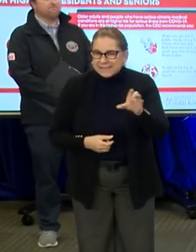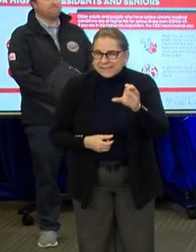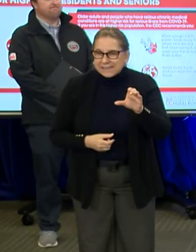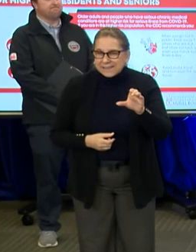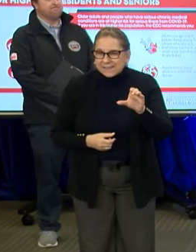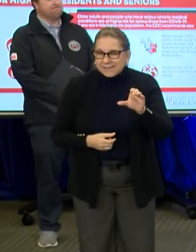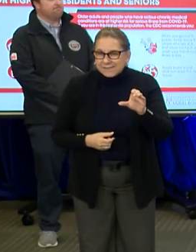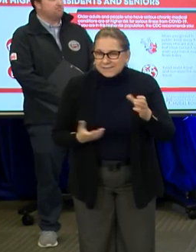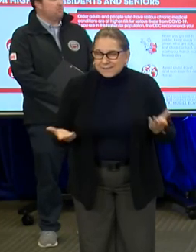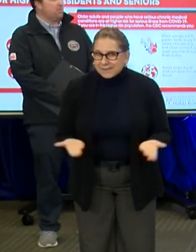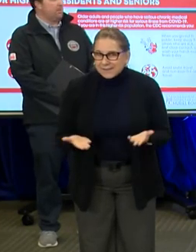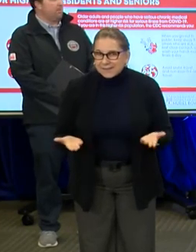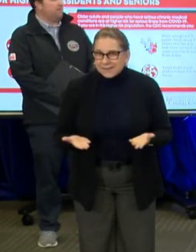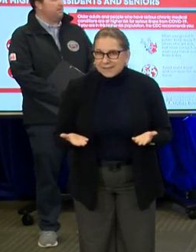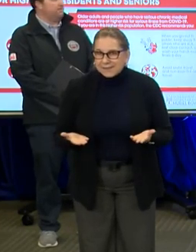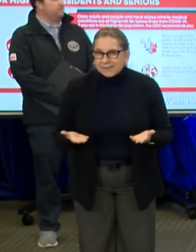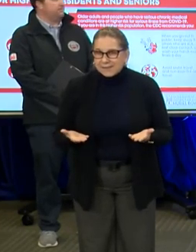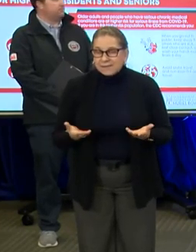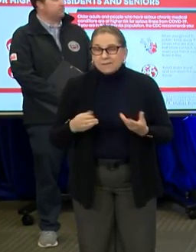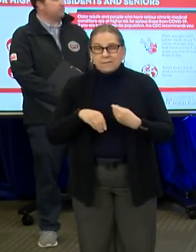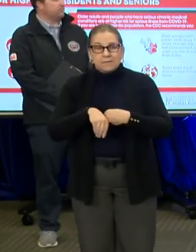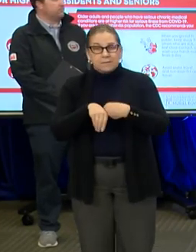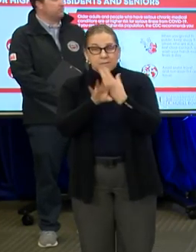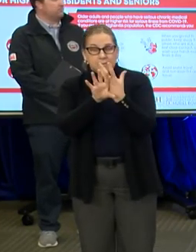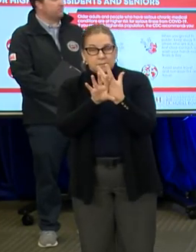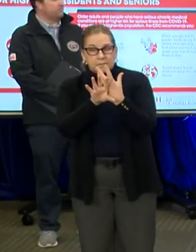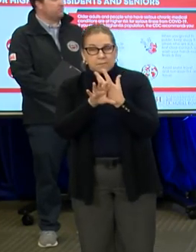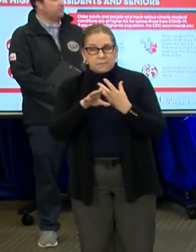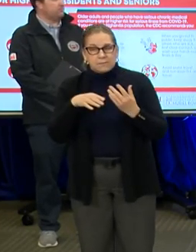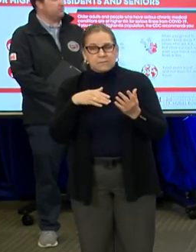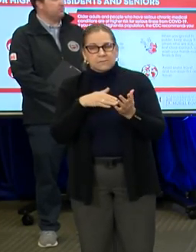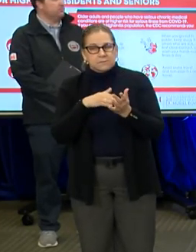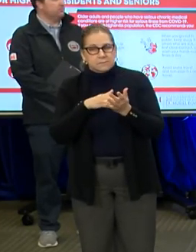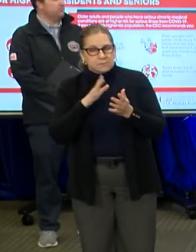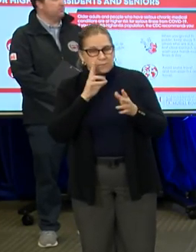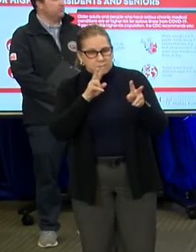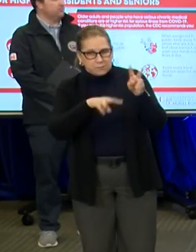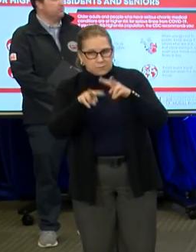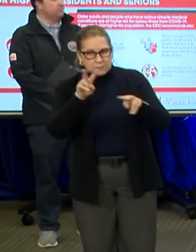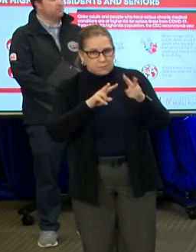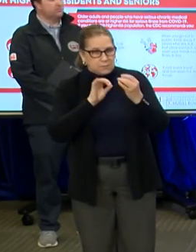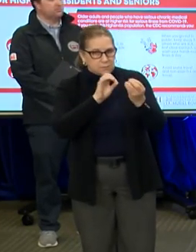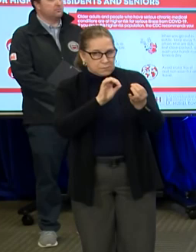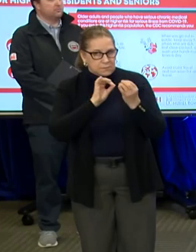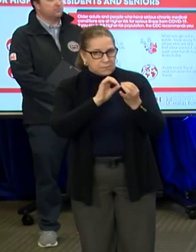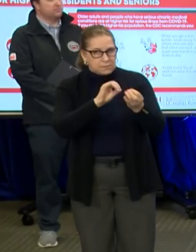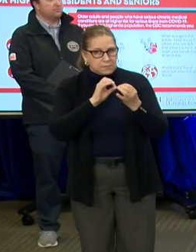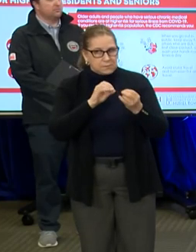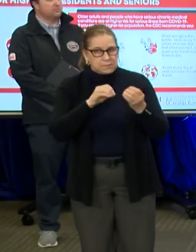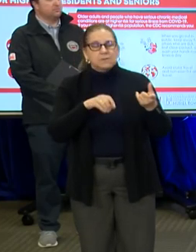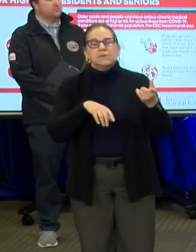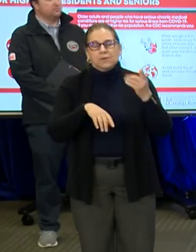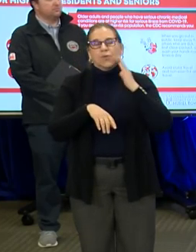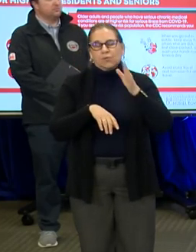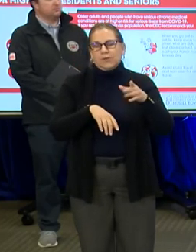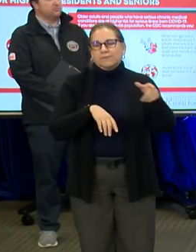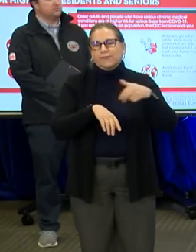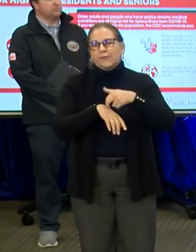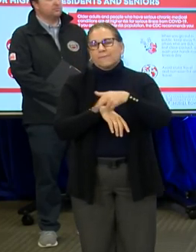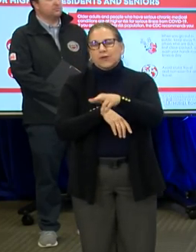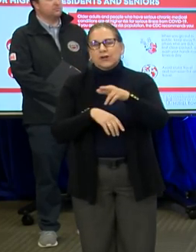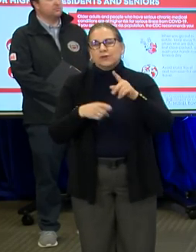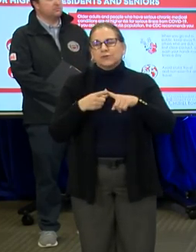be referred for COVID-19 testing from an e-visit provider to one of MedStar Health's testing sites with a physician's